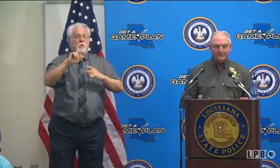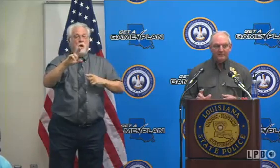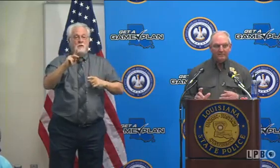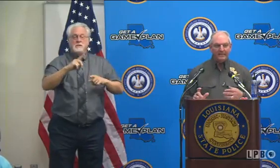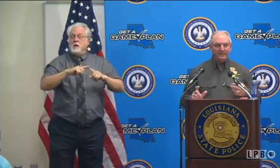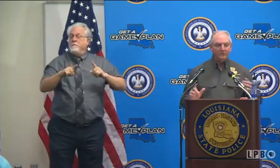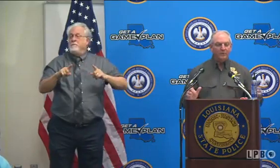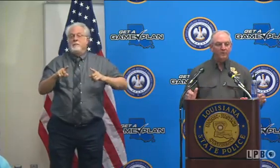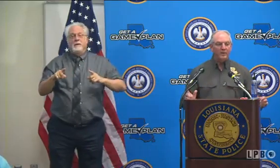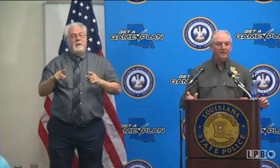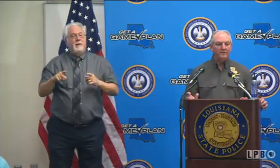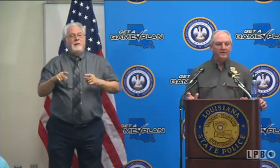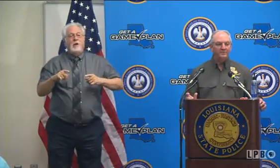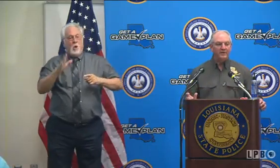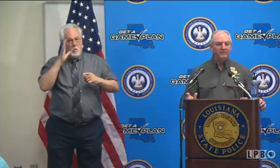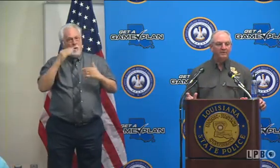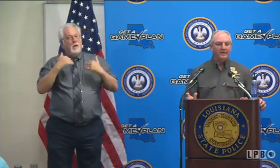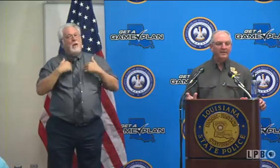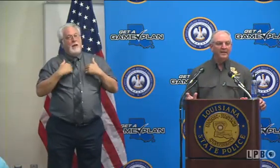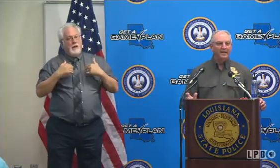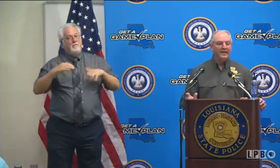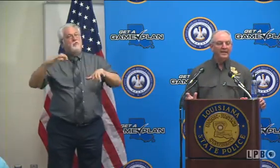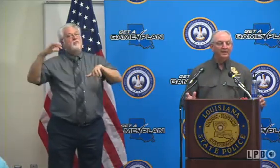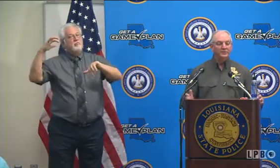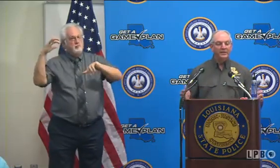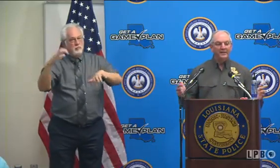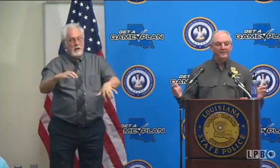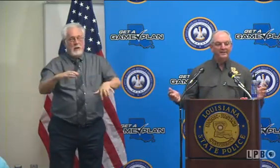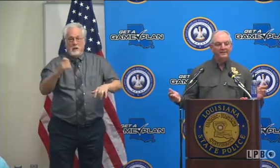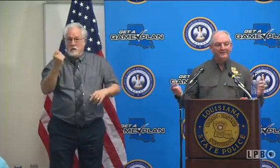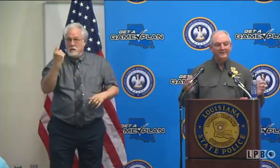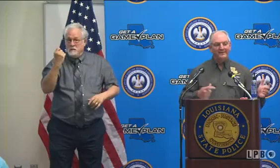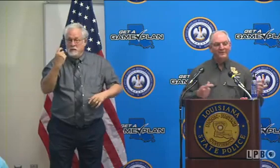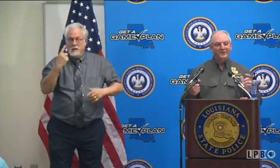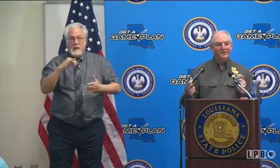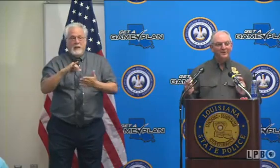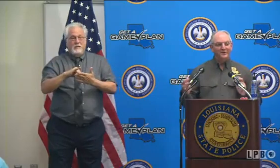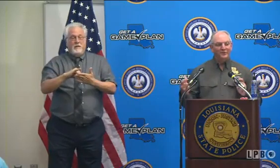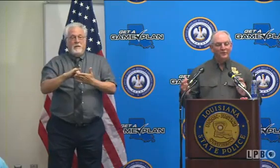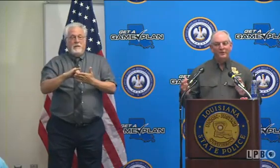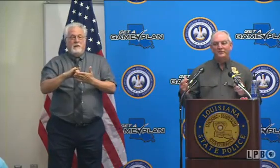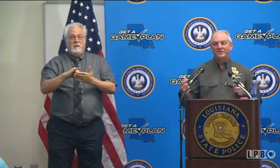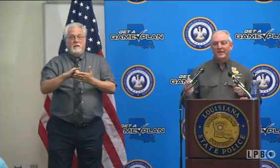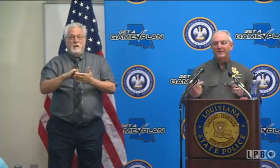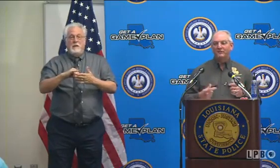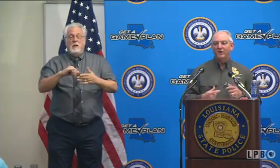that doesn't mean that we won't have significant rain, and understand that when the